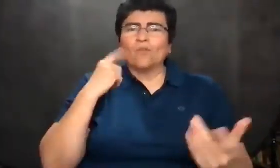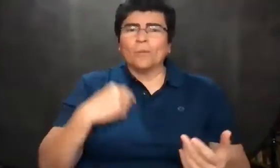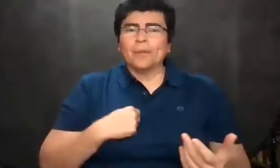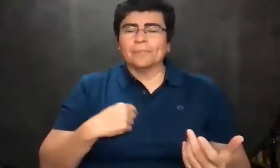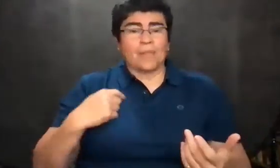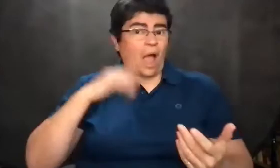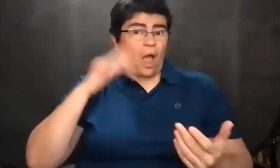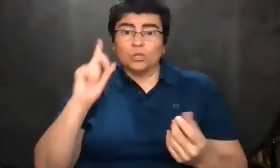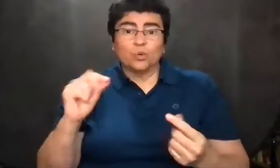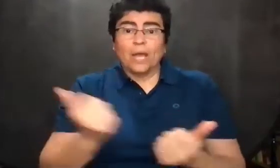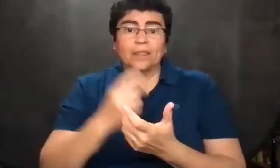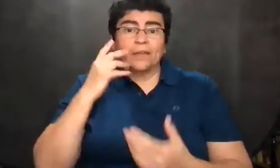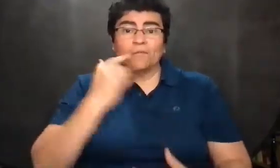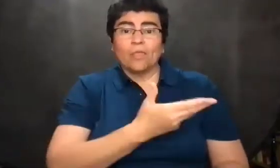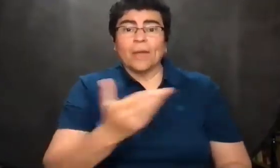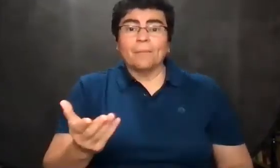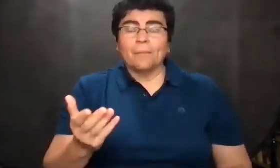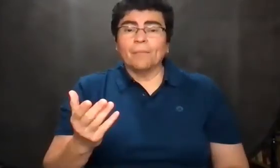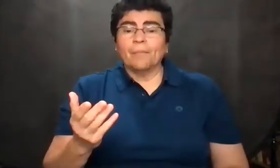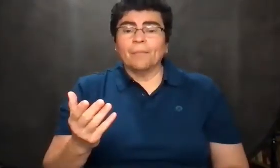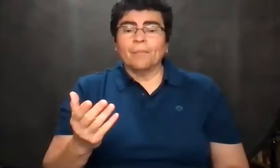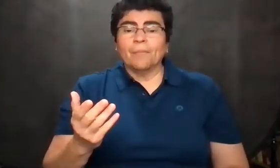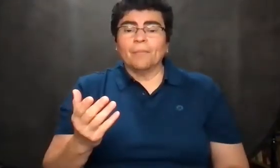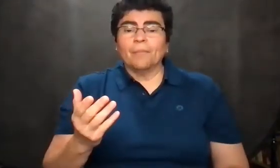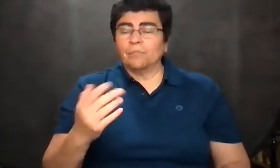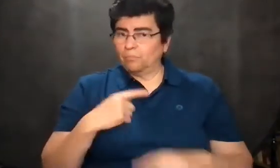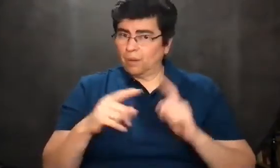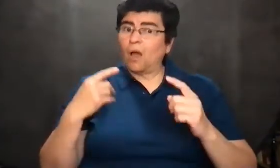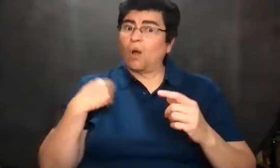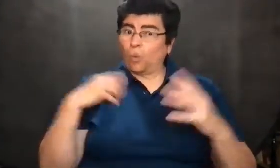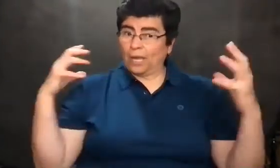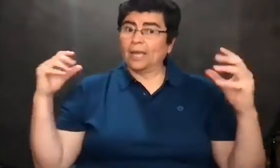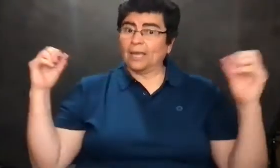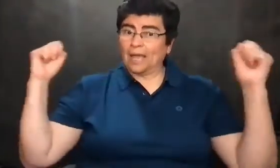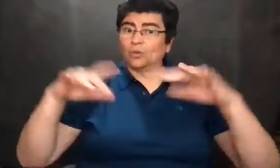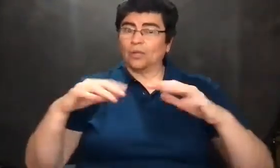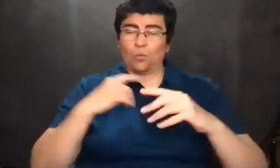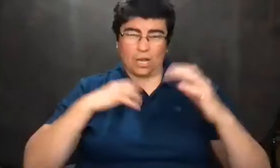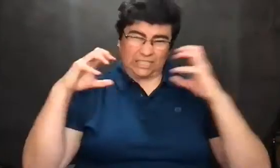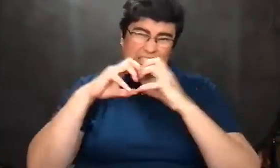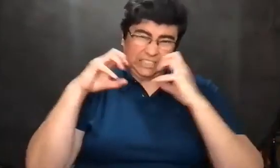anything for them. But we get together. Sometimes we have knockdown, drag out arguments. I'll tell